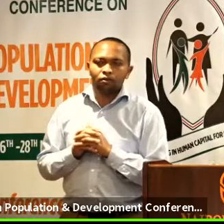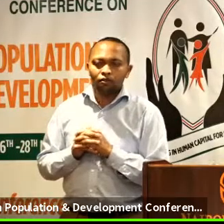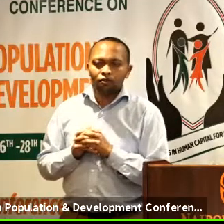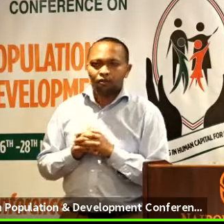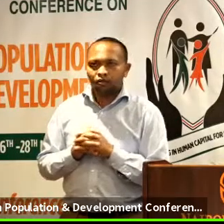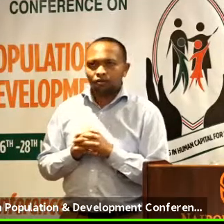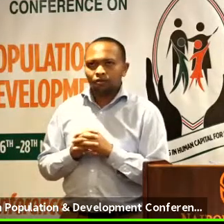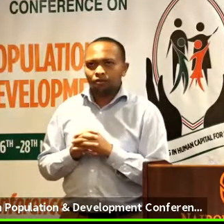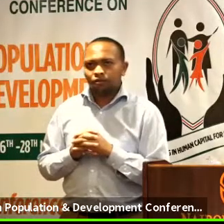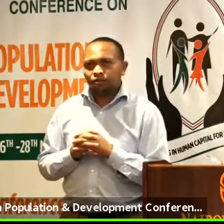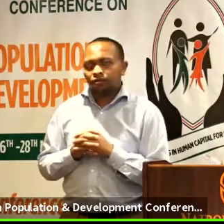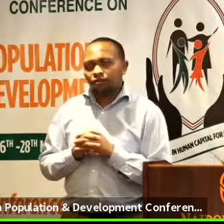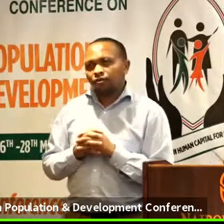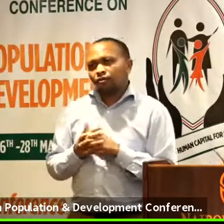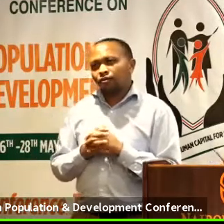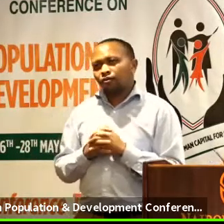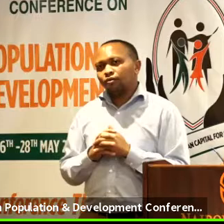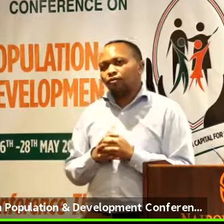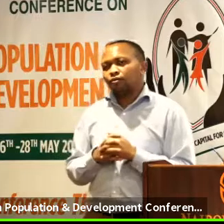Dr. Lange?